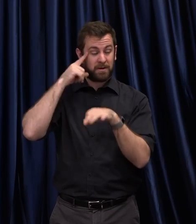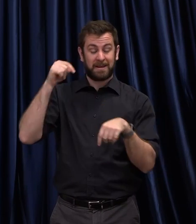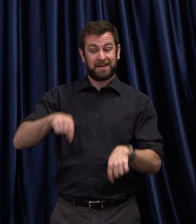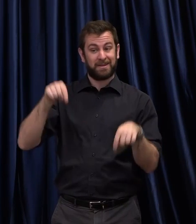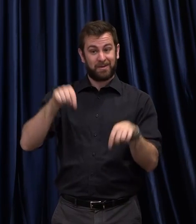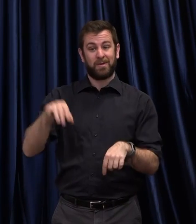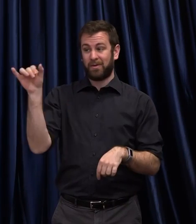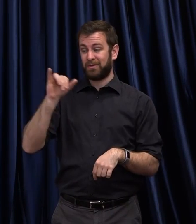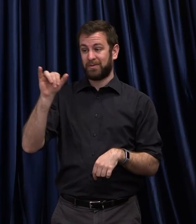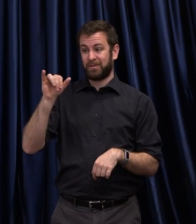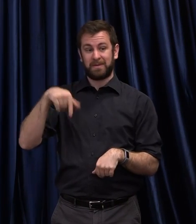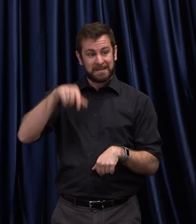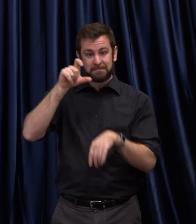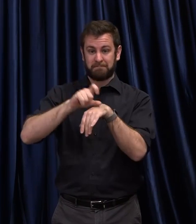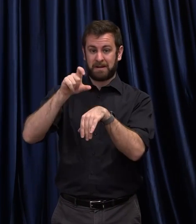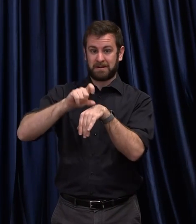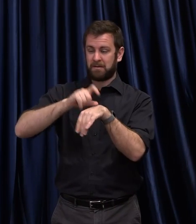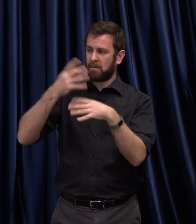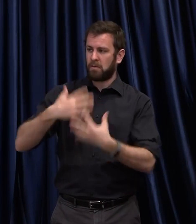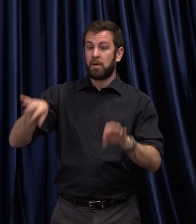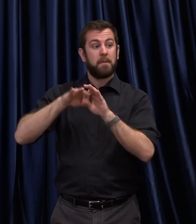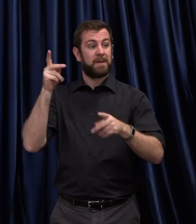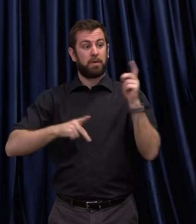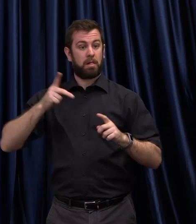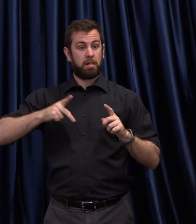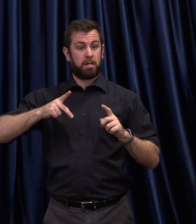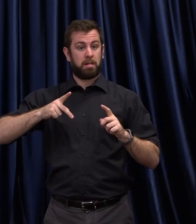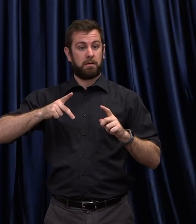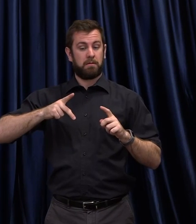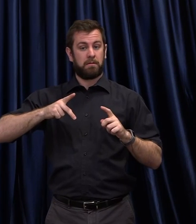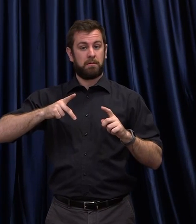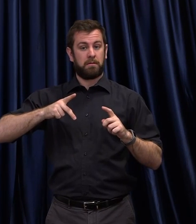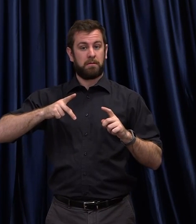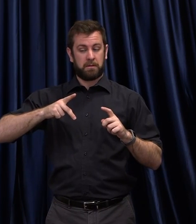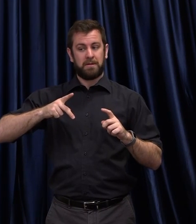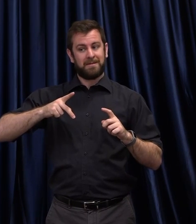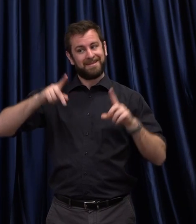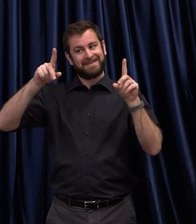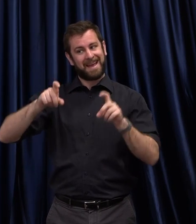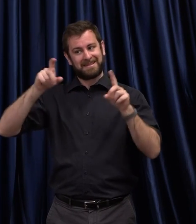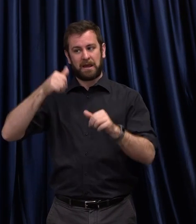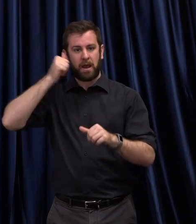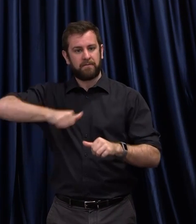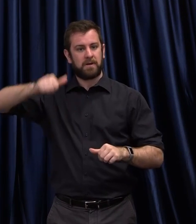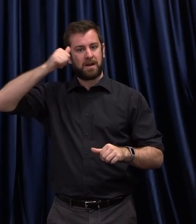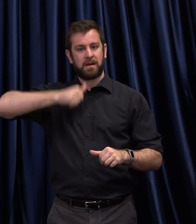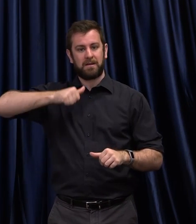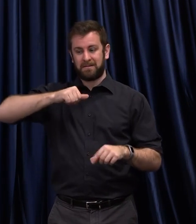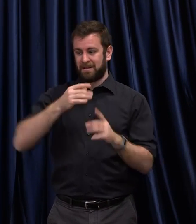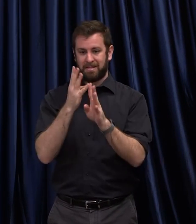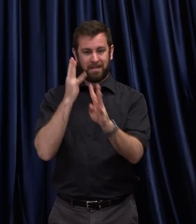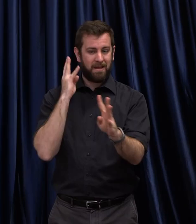of the world. That people are under a test. The line is very